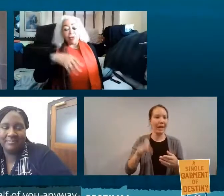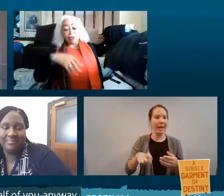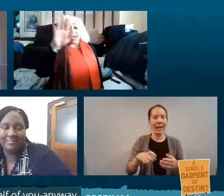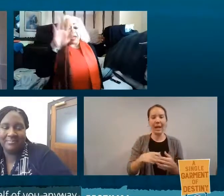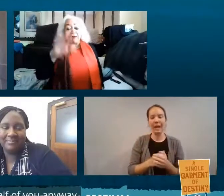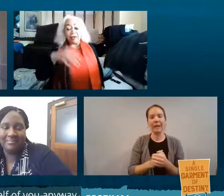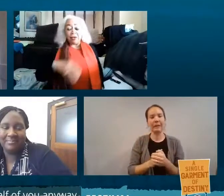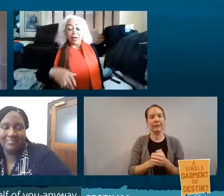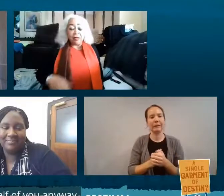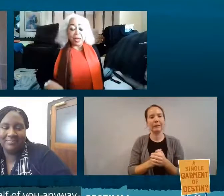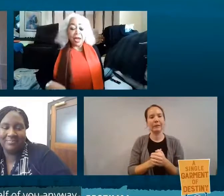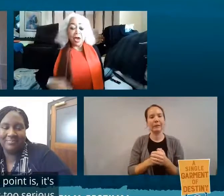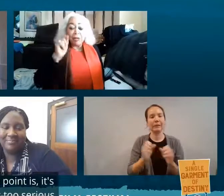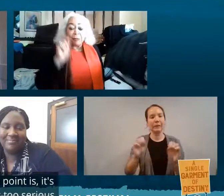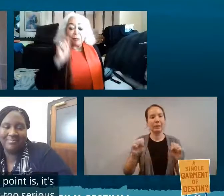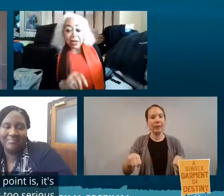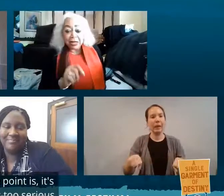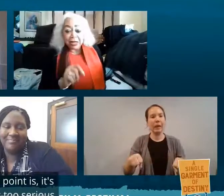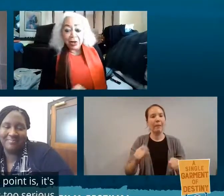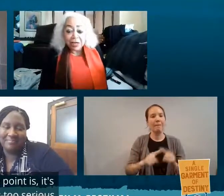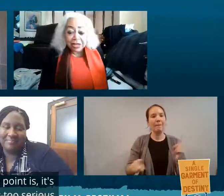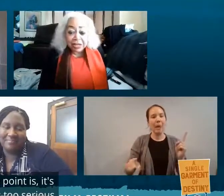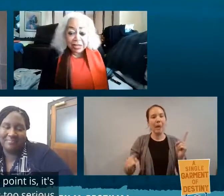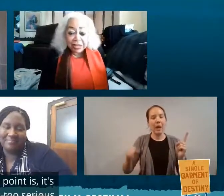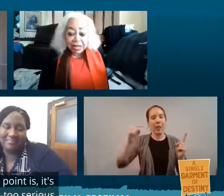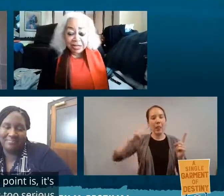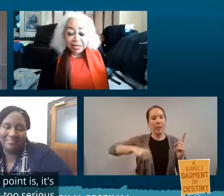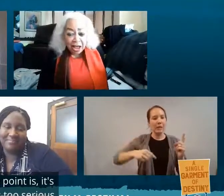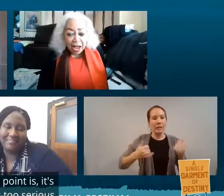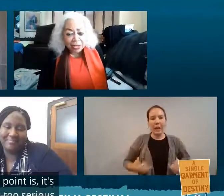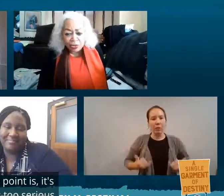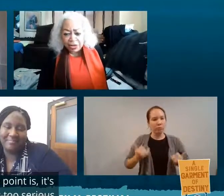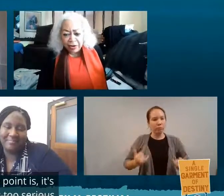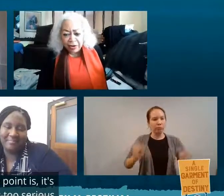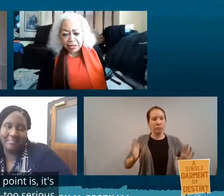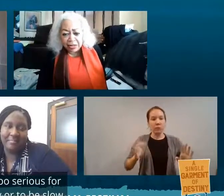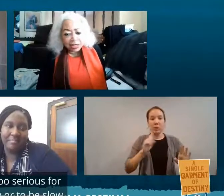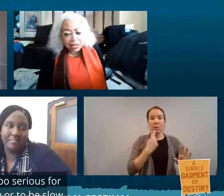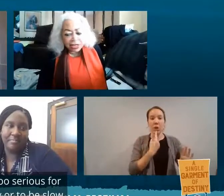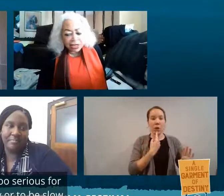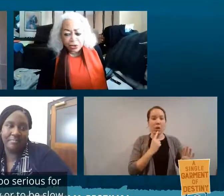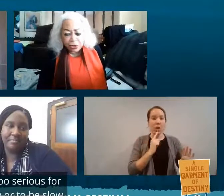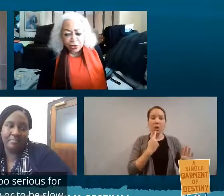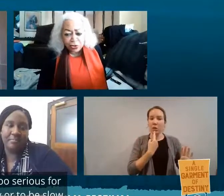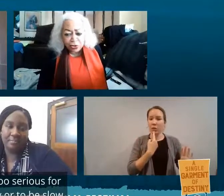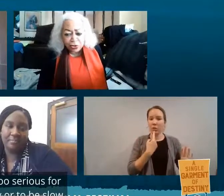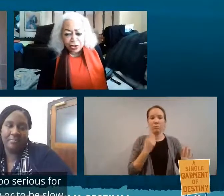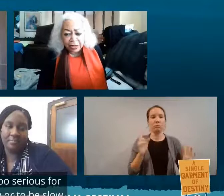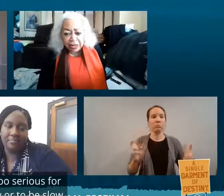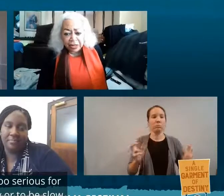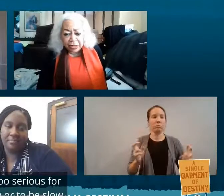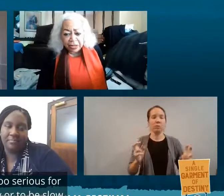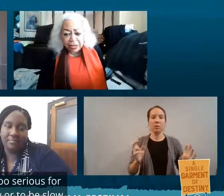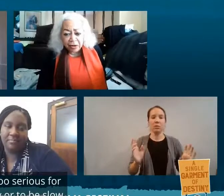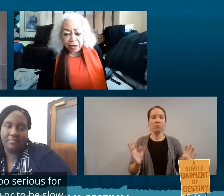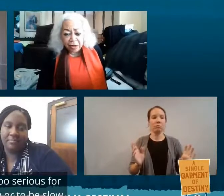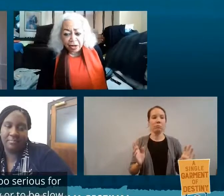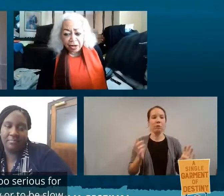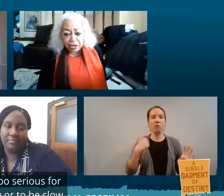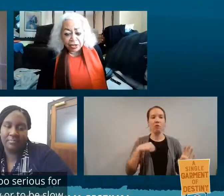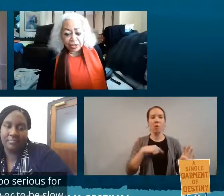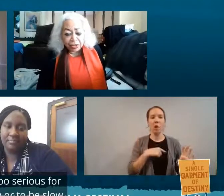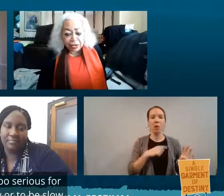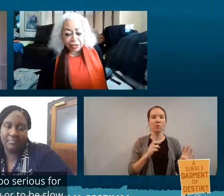grown people older than half of you anyway. But the point is, it's now. It's too serious. It's just too serious for us to